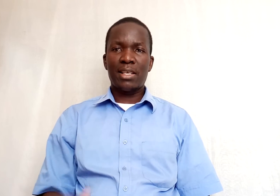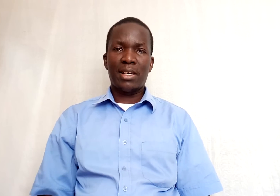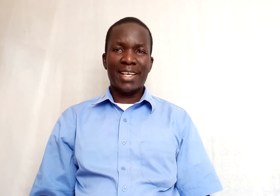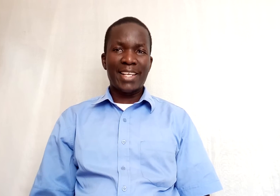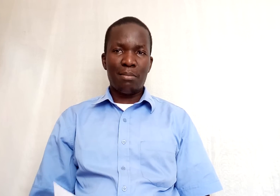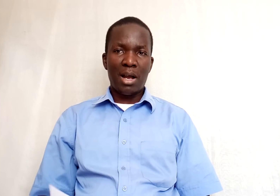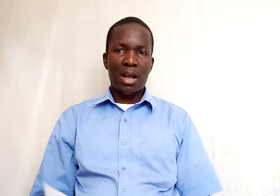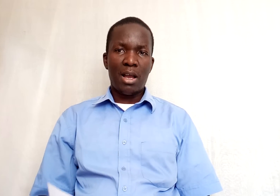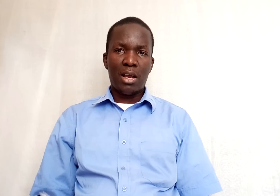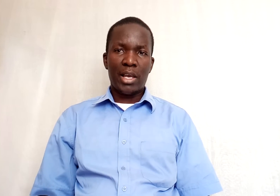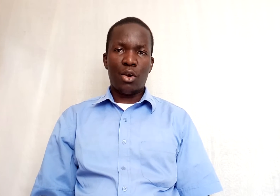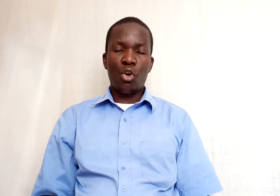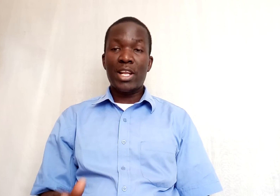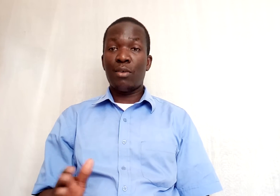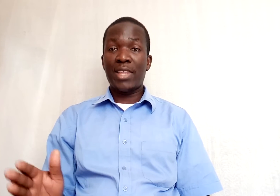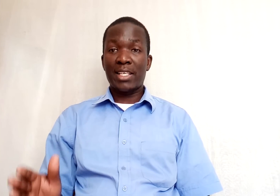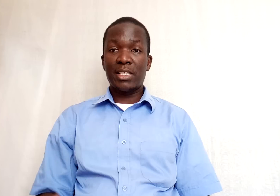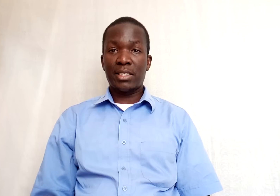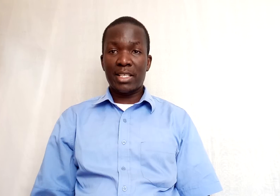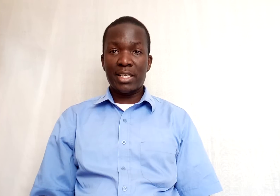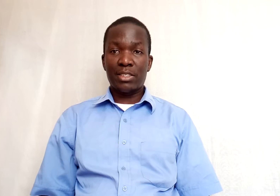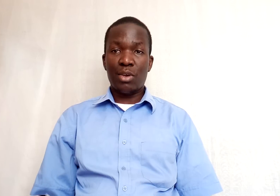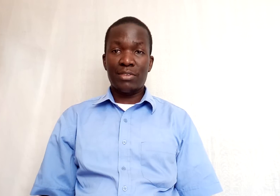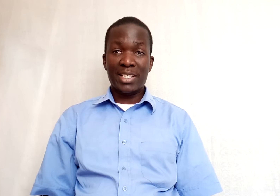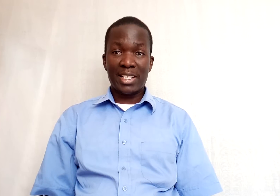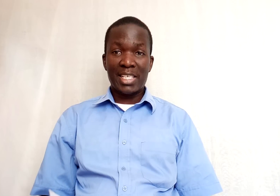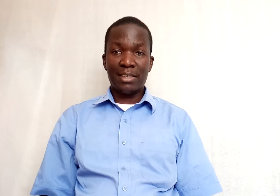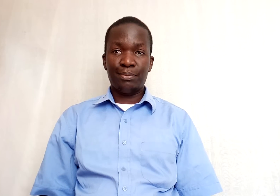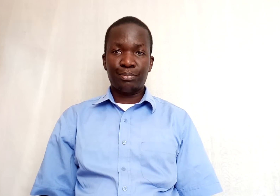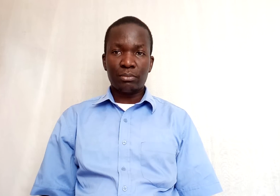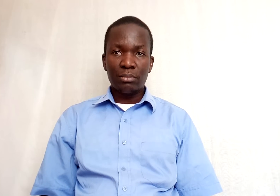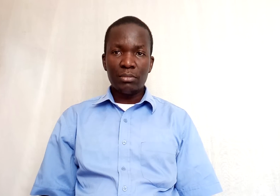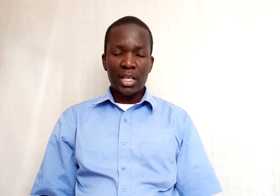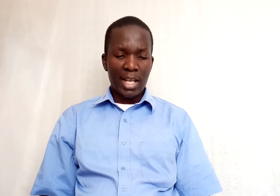the grammar order of that sentence you have just written. Now,